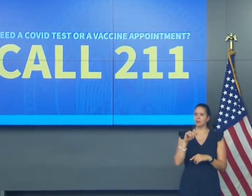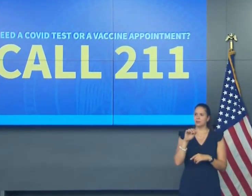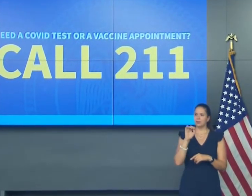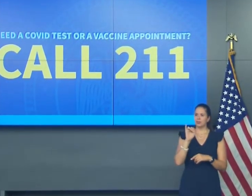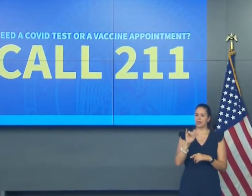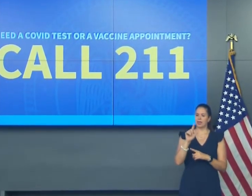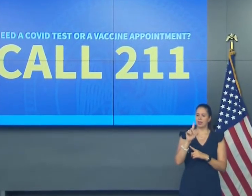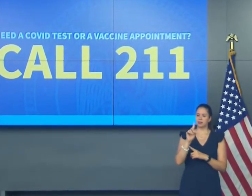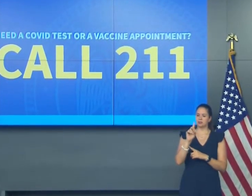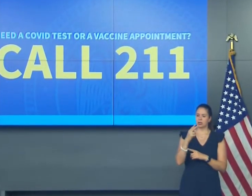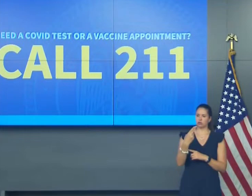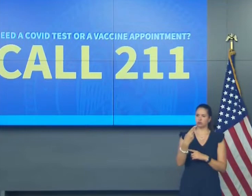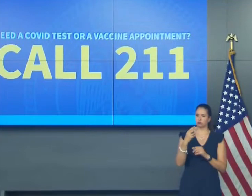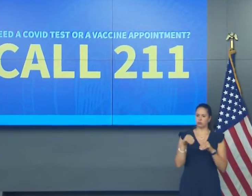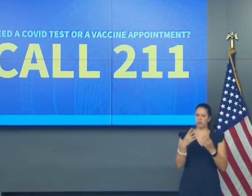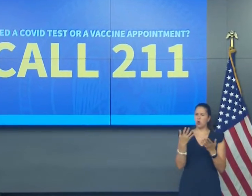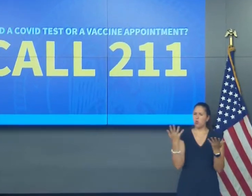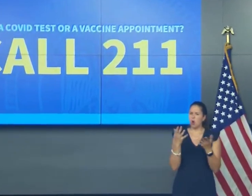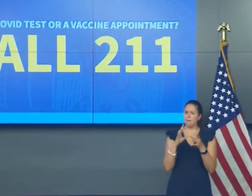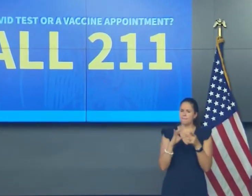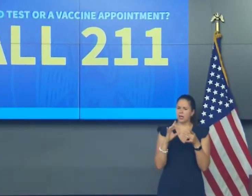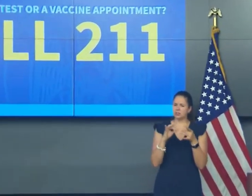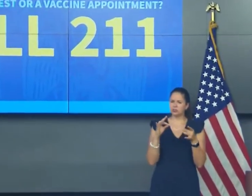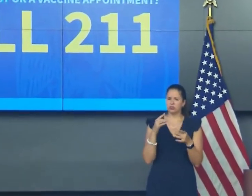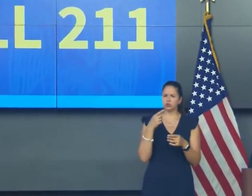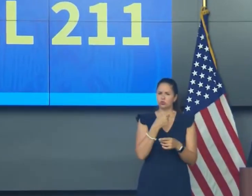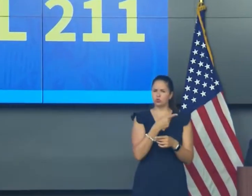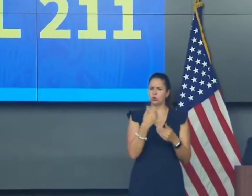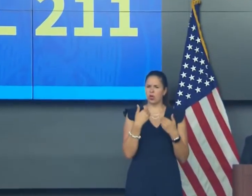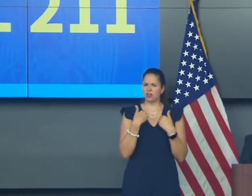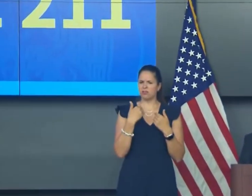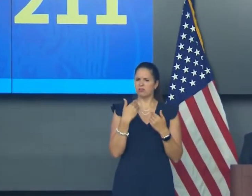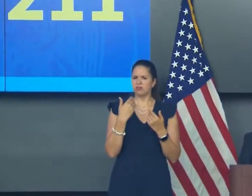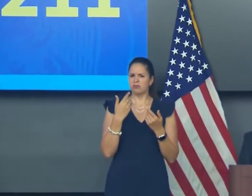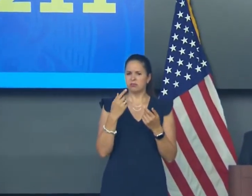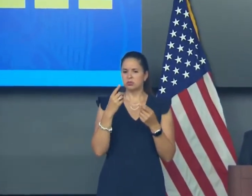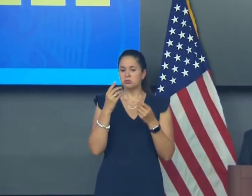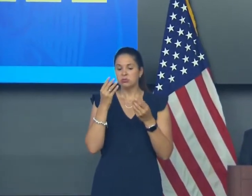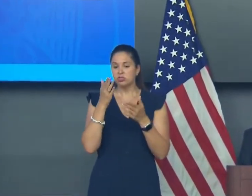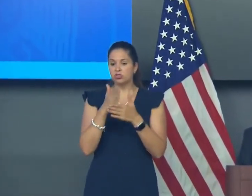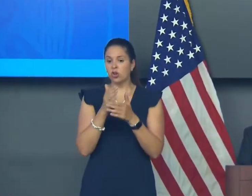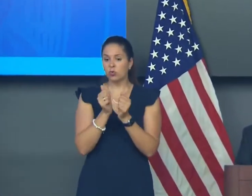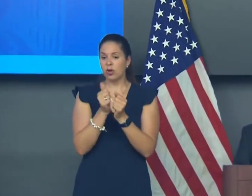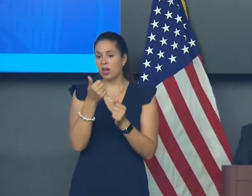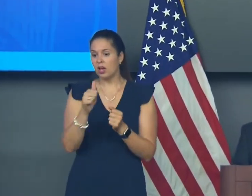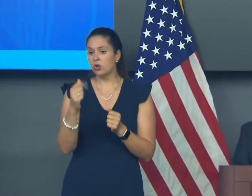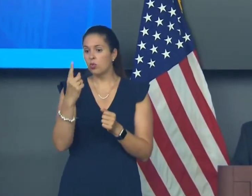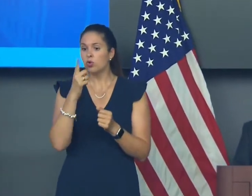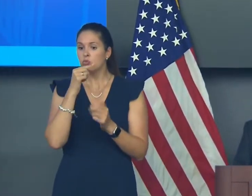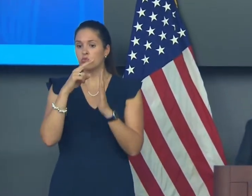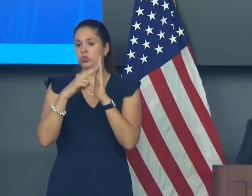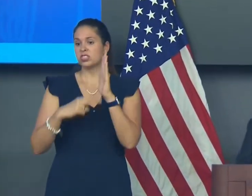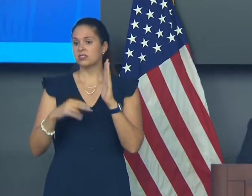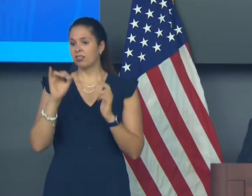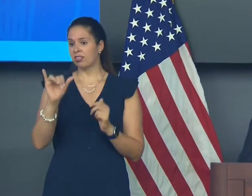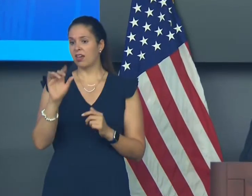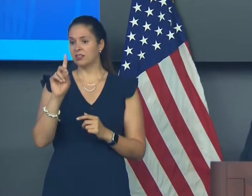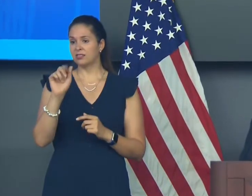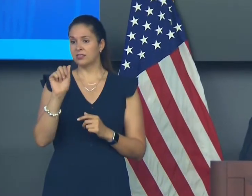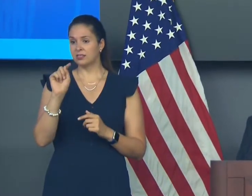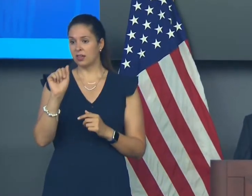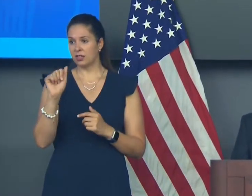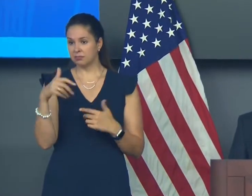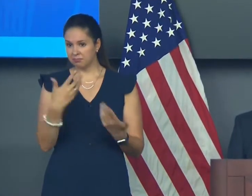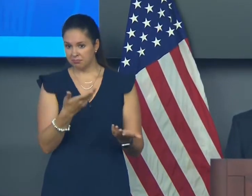the LDH provided. What message do you have to anyone reading that data, that report? Number one,